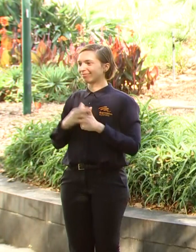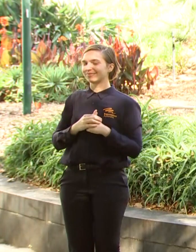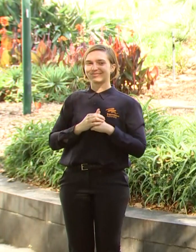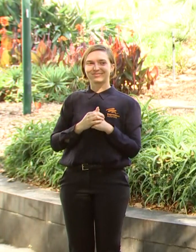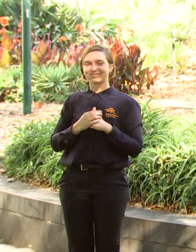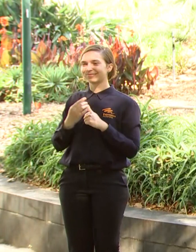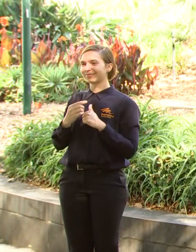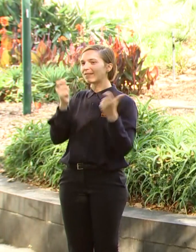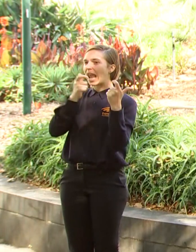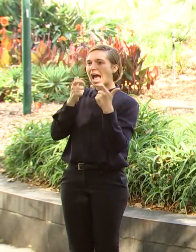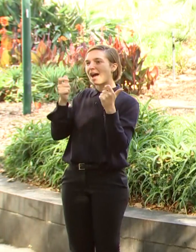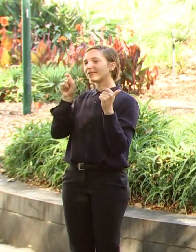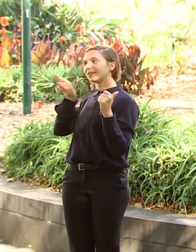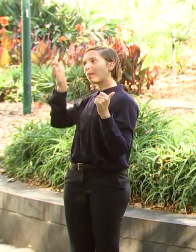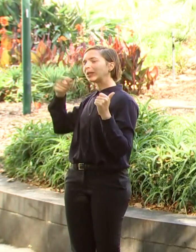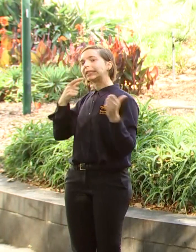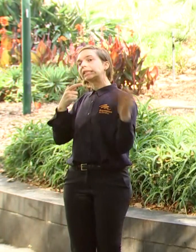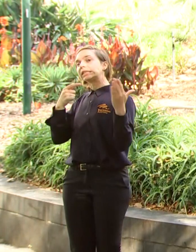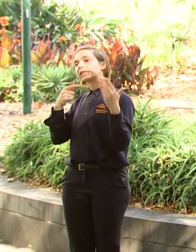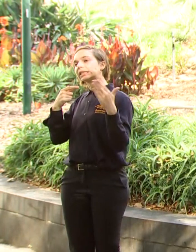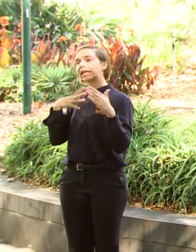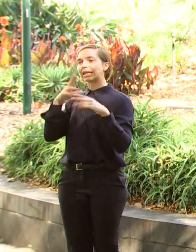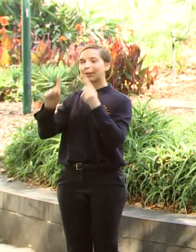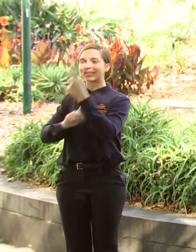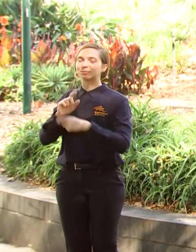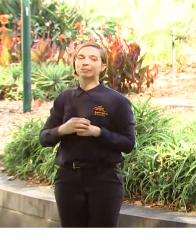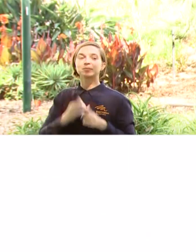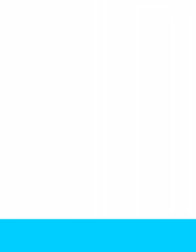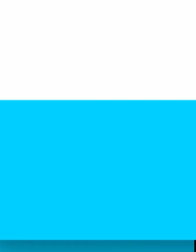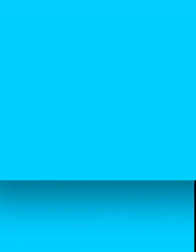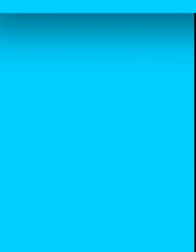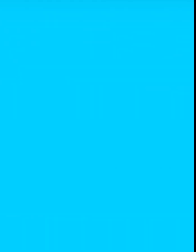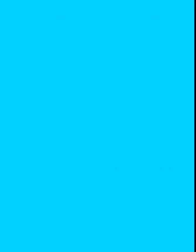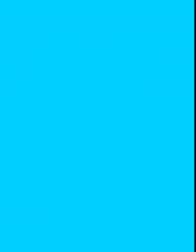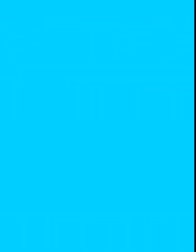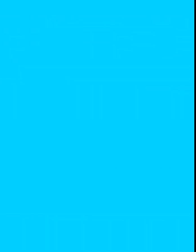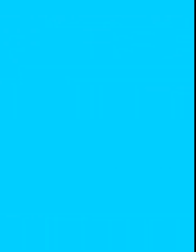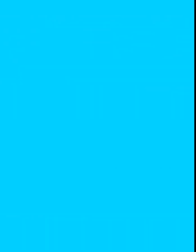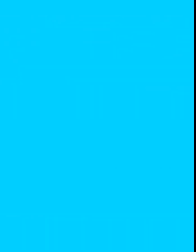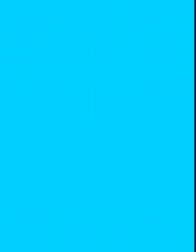will follow up on all the things that we have committed to follow up. Thank you. I hope there's a mad run up.